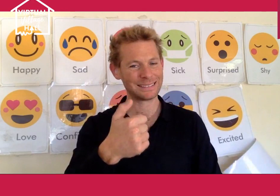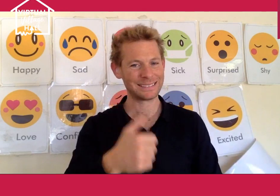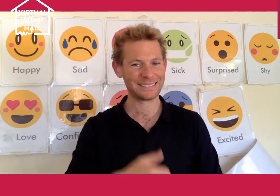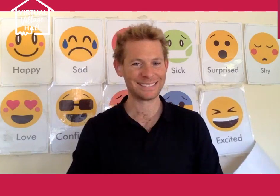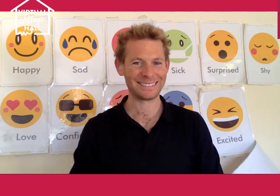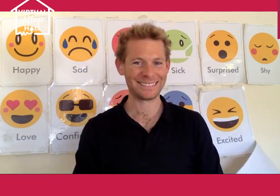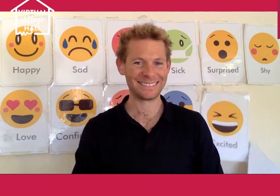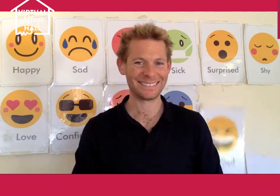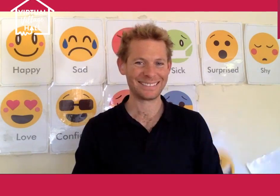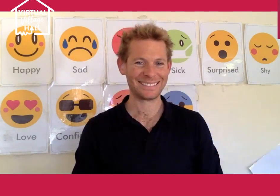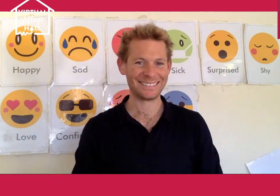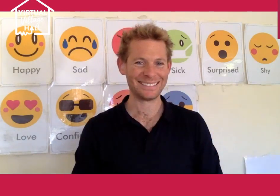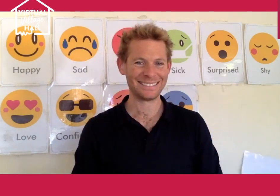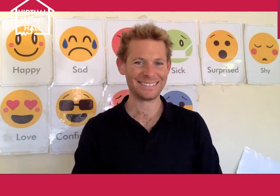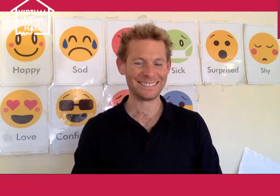Now, number 6. Uh-oh.